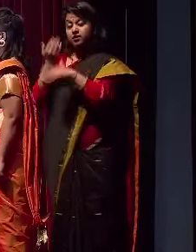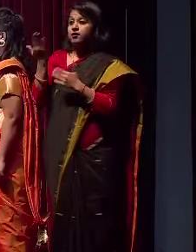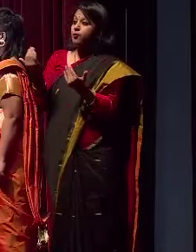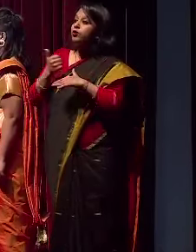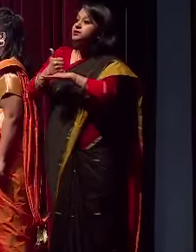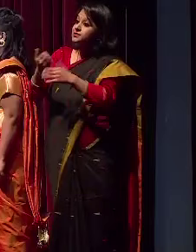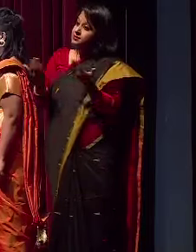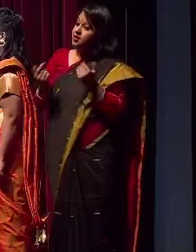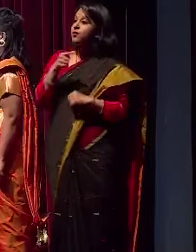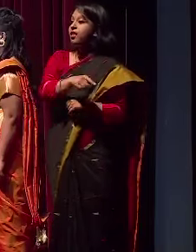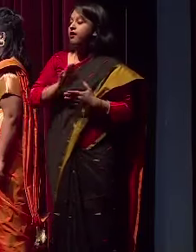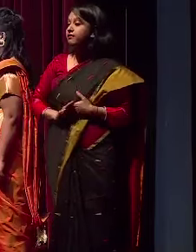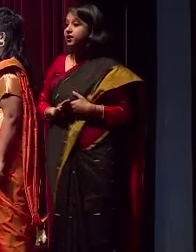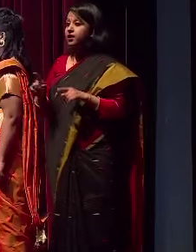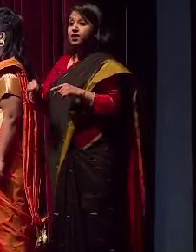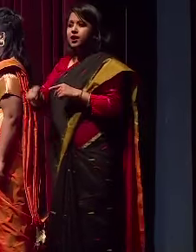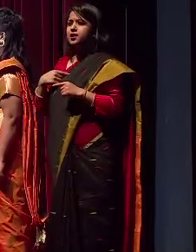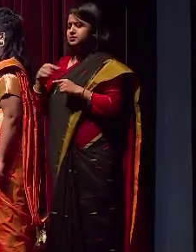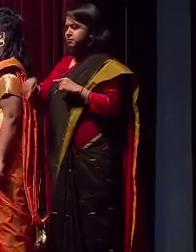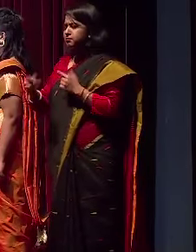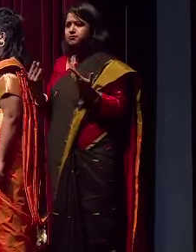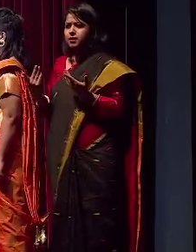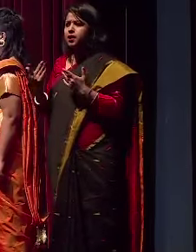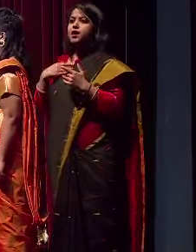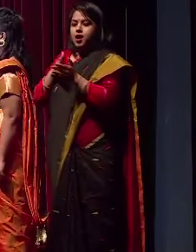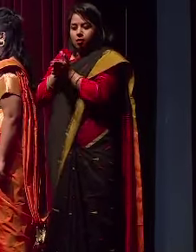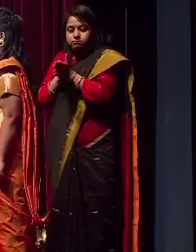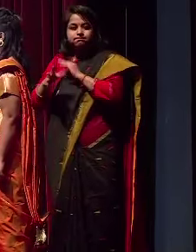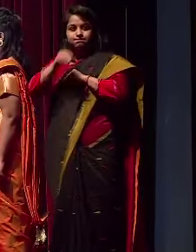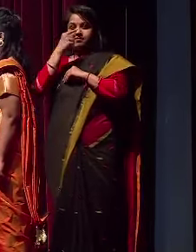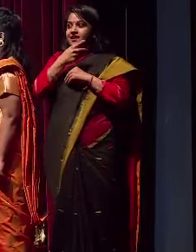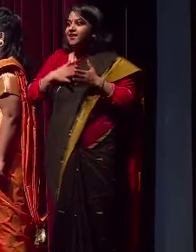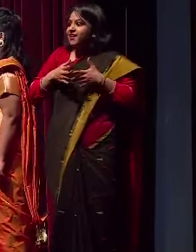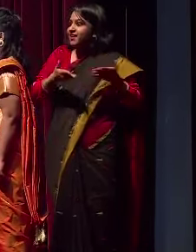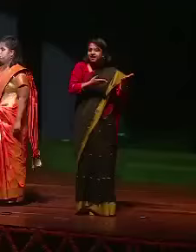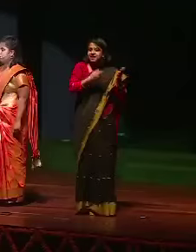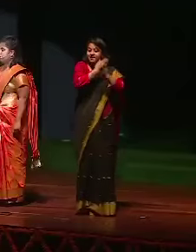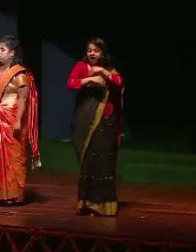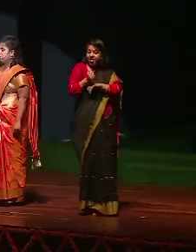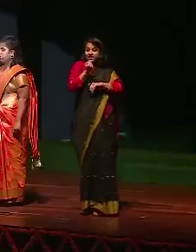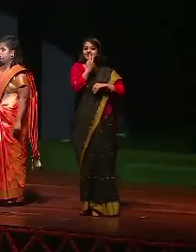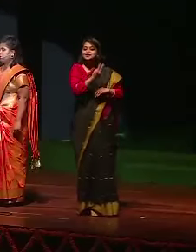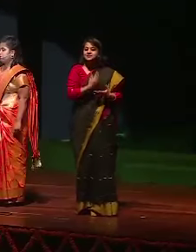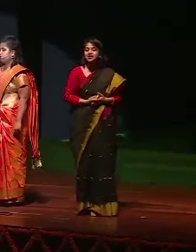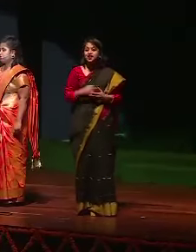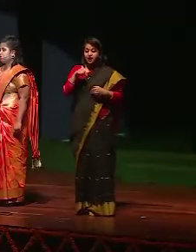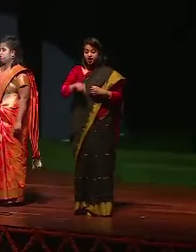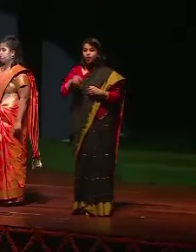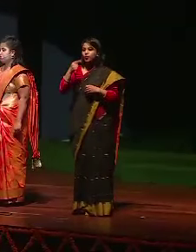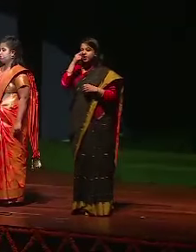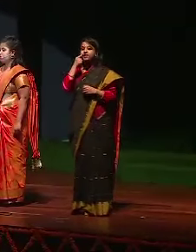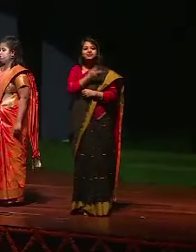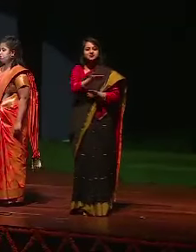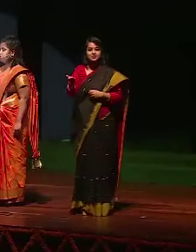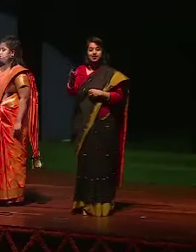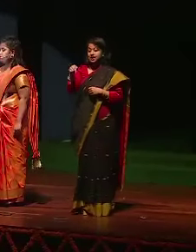The challenge for all of us lies in optimizing and harnessing their latent talents. Ladies and gentlemen, a word about